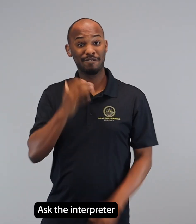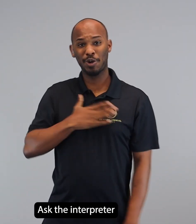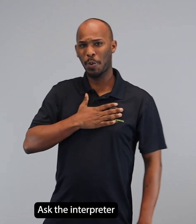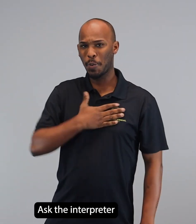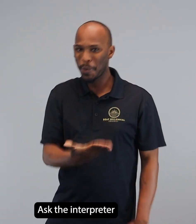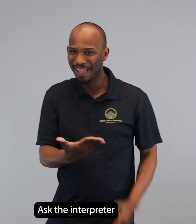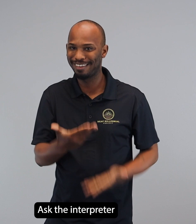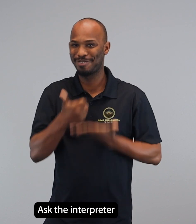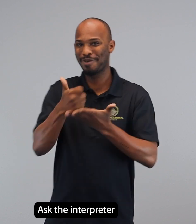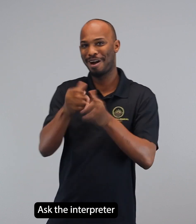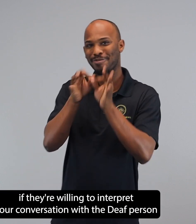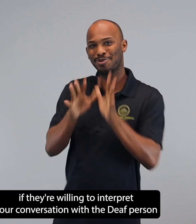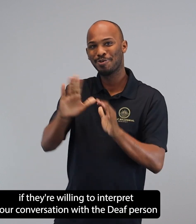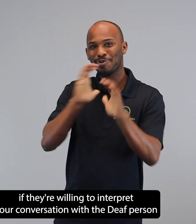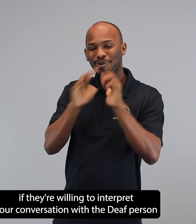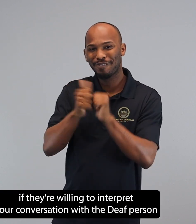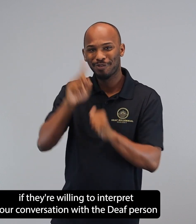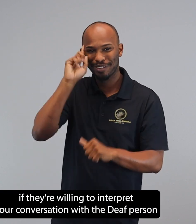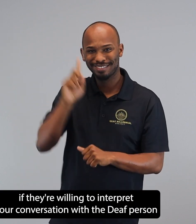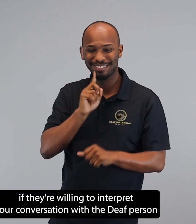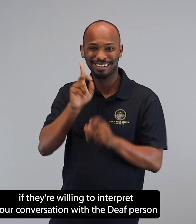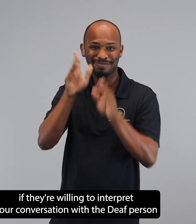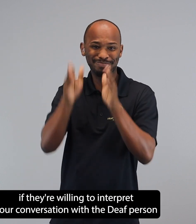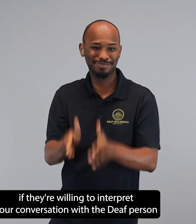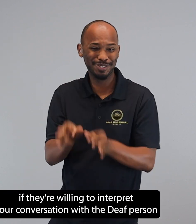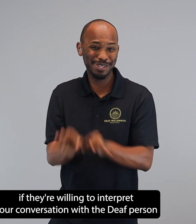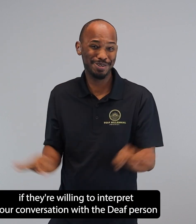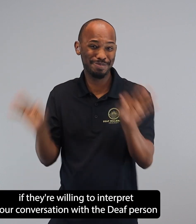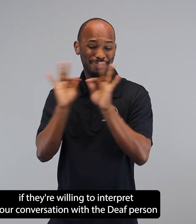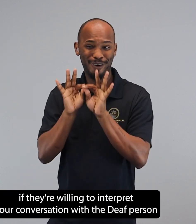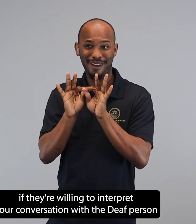ask the interpreter if they're willing to interpret your conversation with the deaf person.